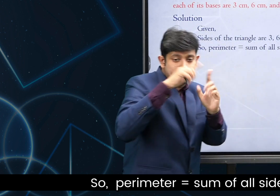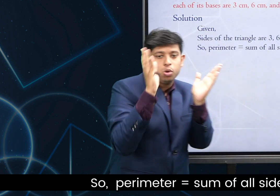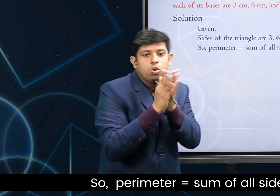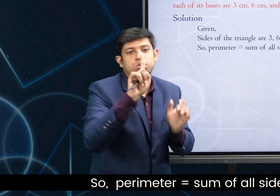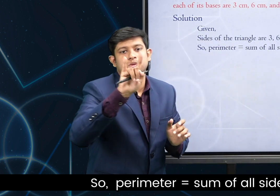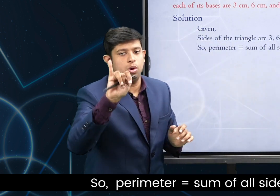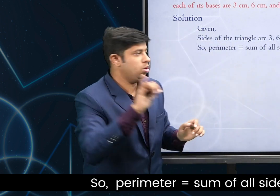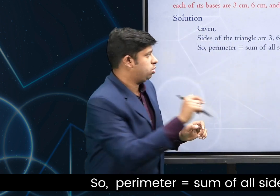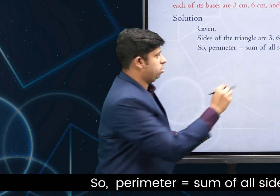16 centimeters.